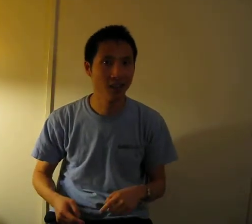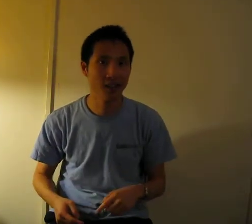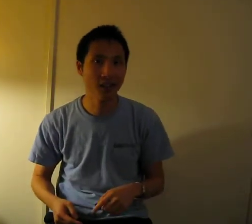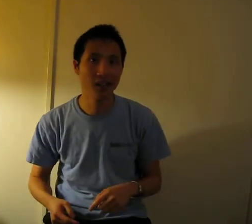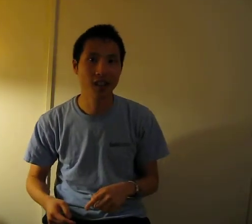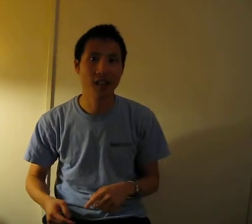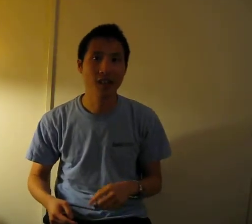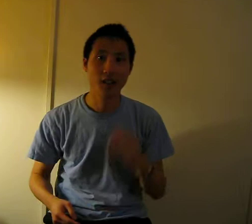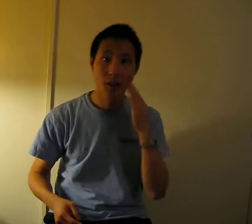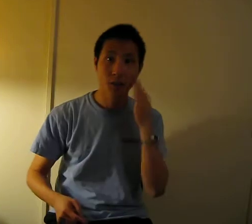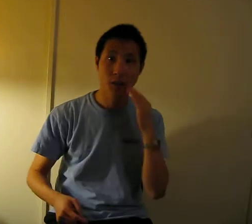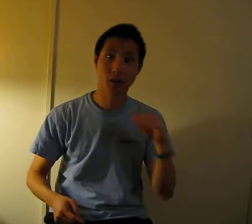feel pain.